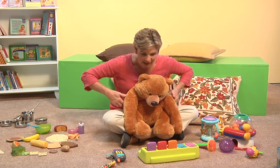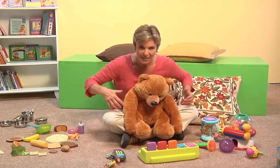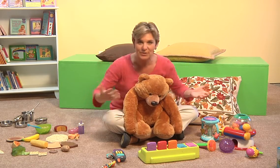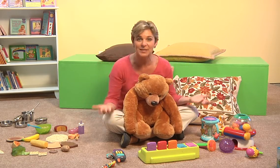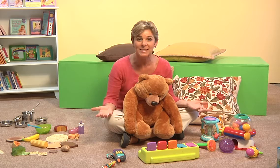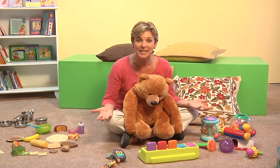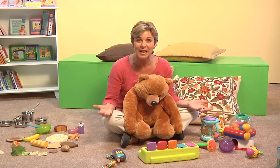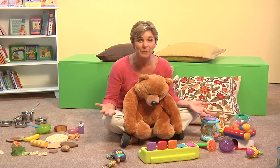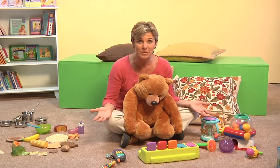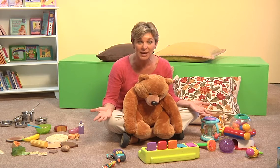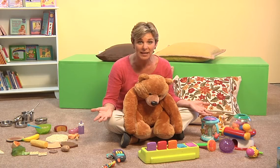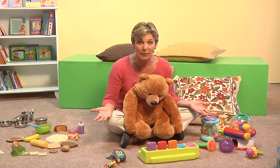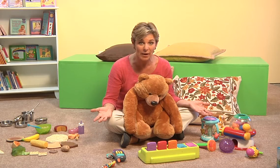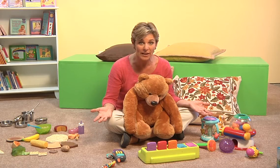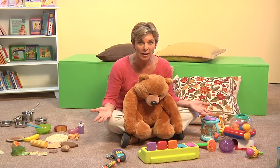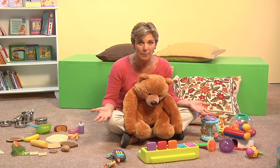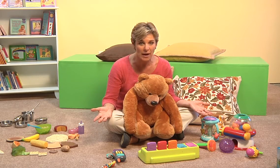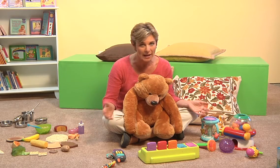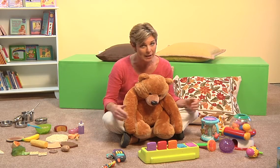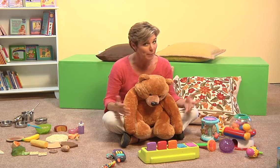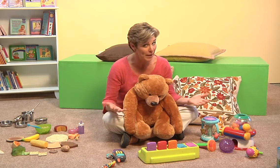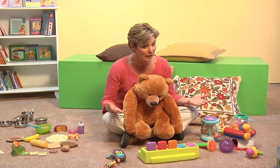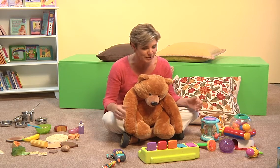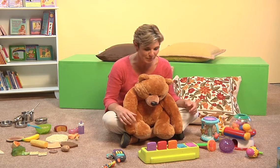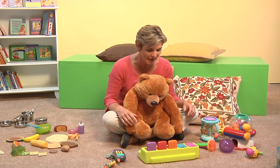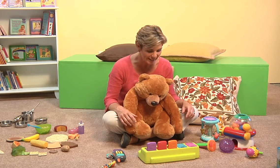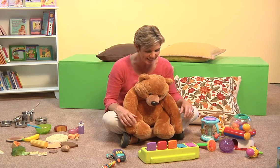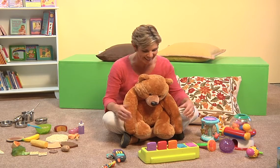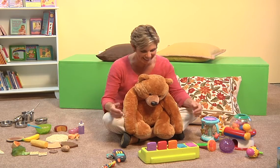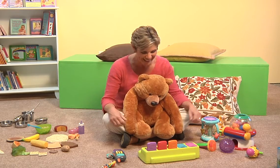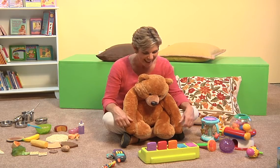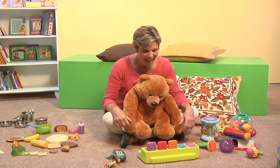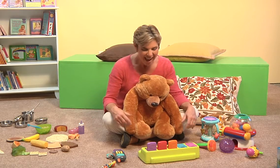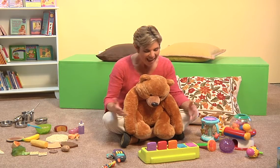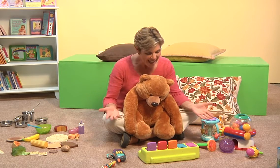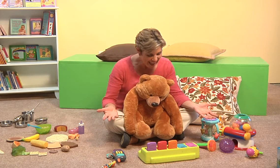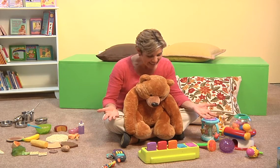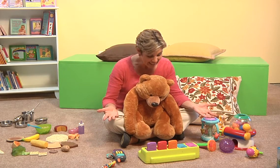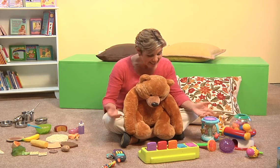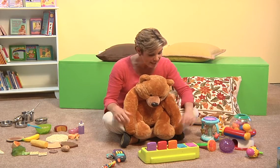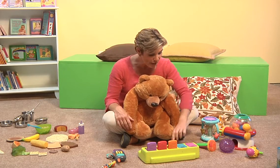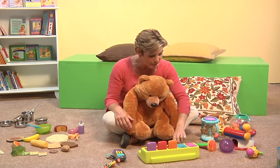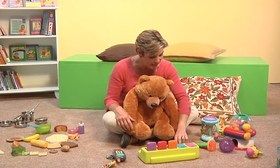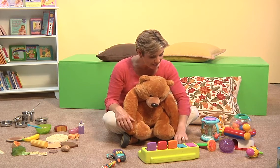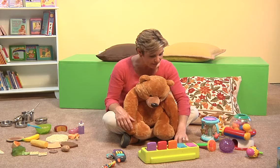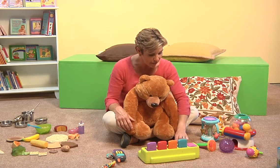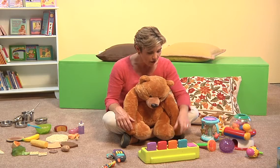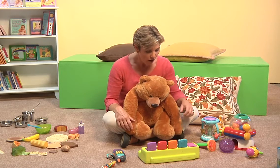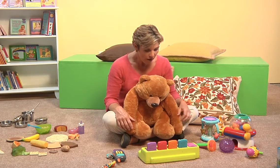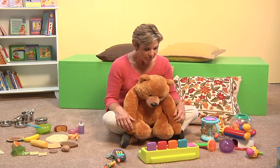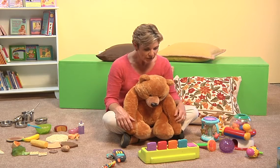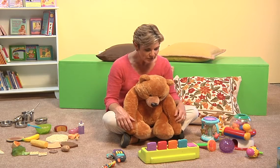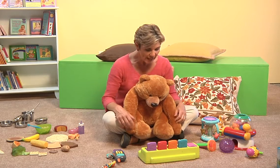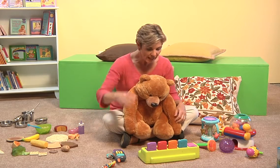As you can see, I'm signing right on my bear's body. And let's see, how about in here? There's the